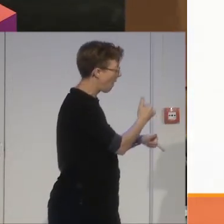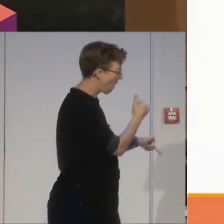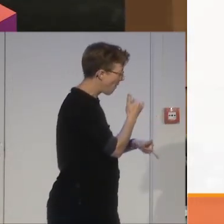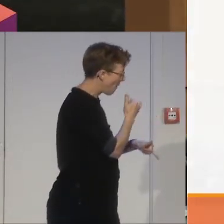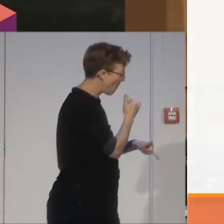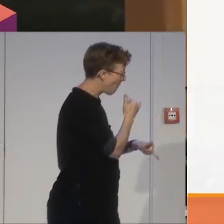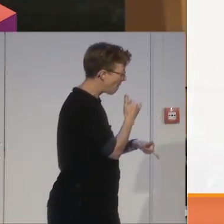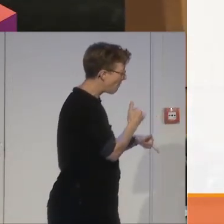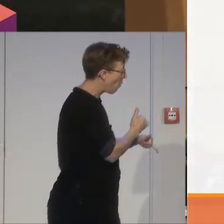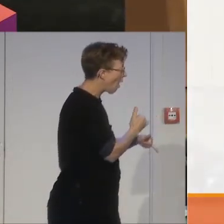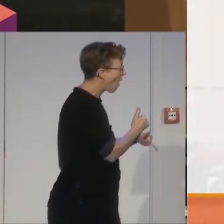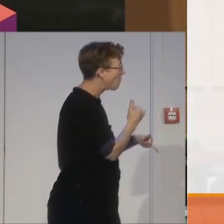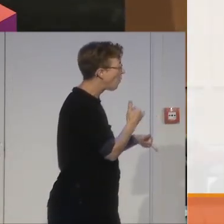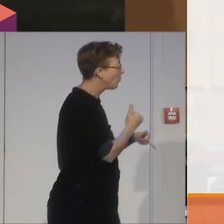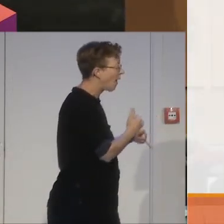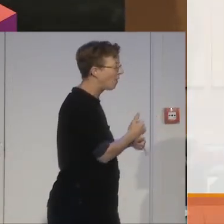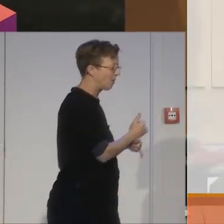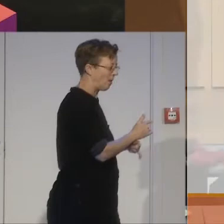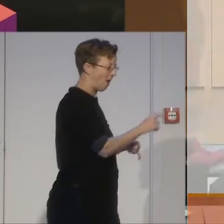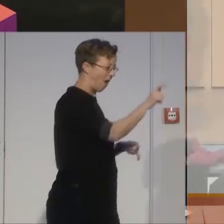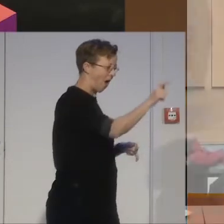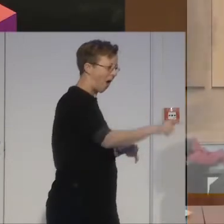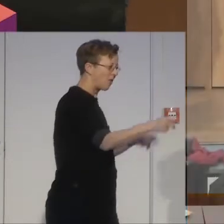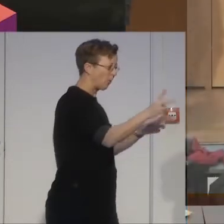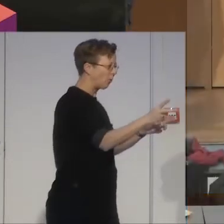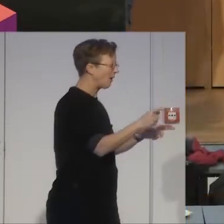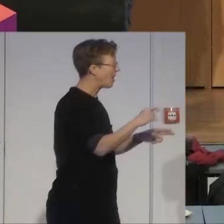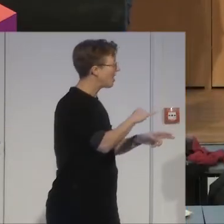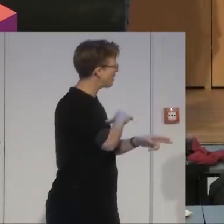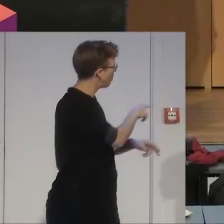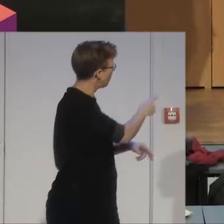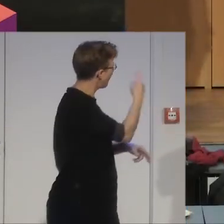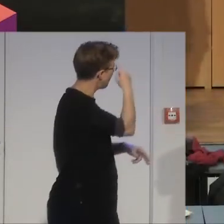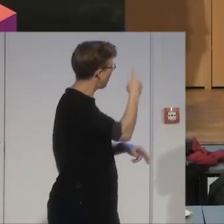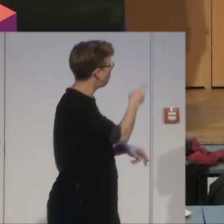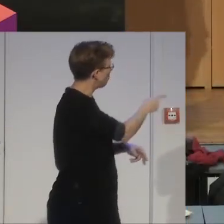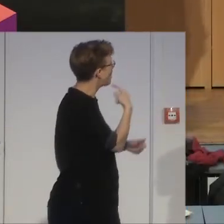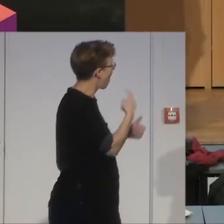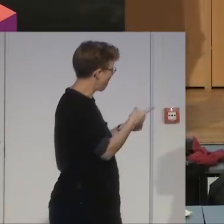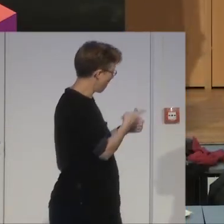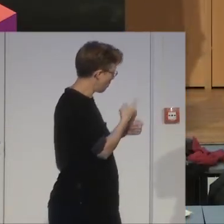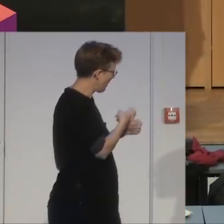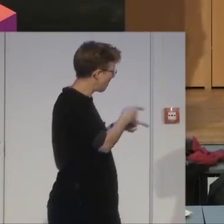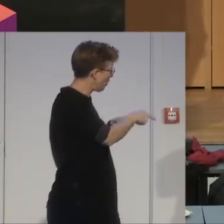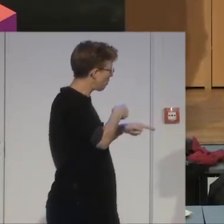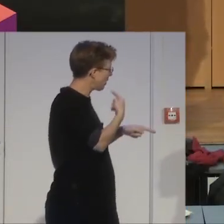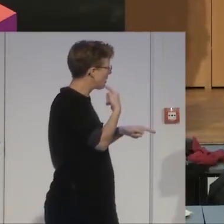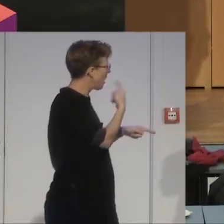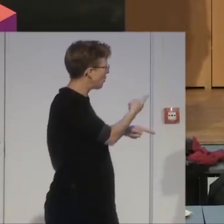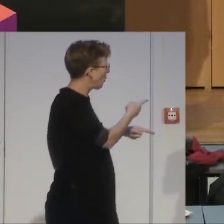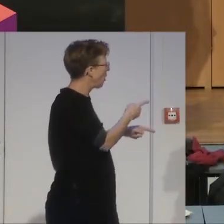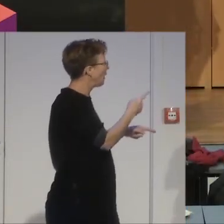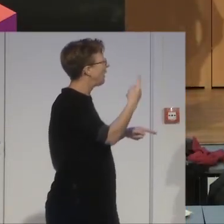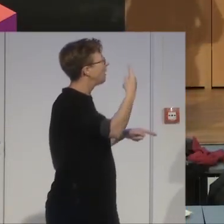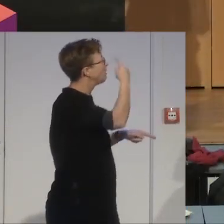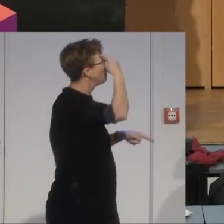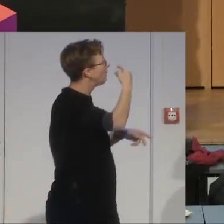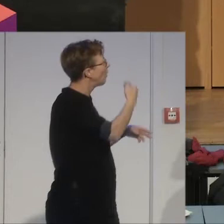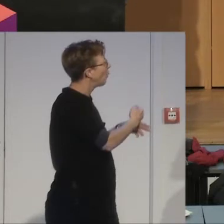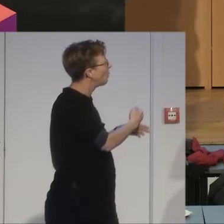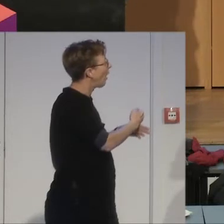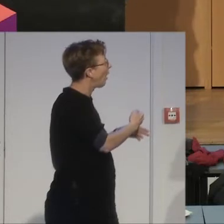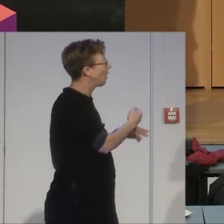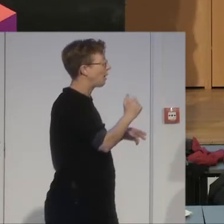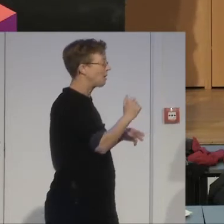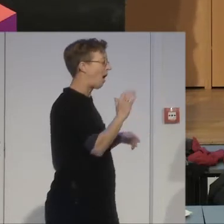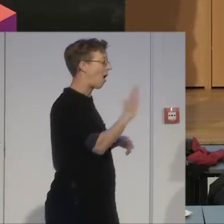how was he using, what was his, if you think about signing space, you said to begin with that we thought maybe to begin with